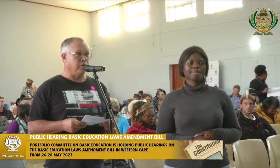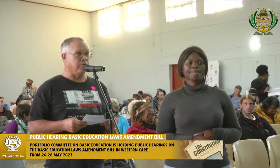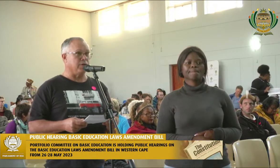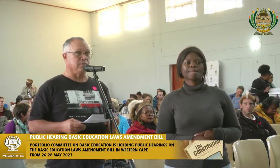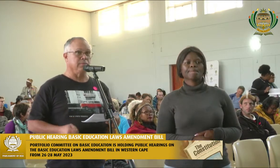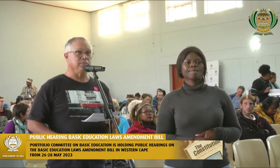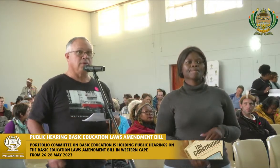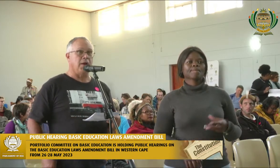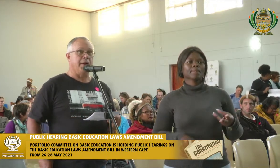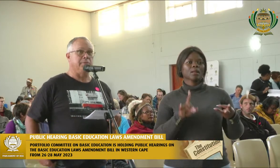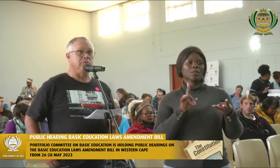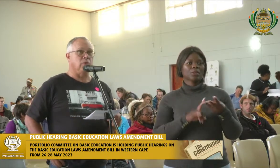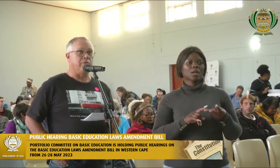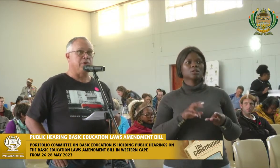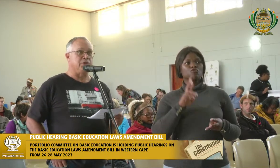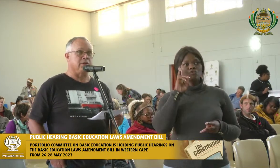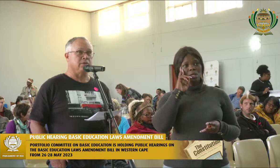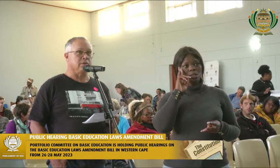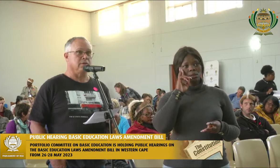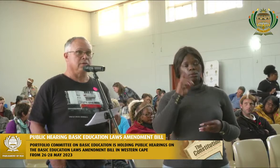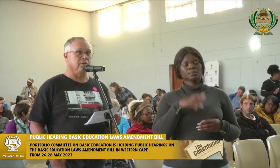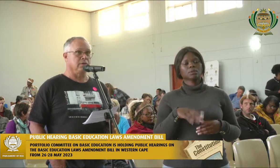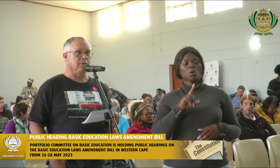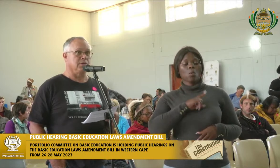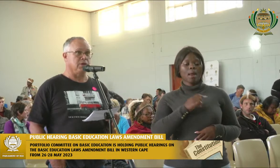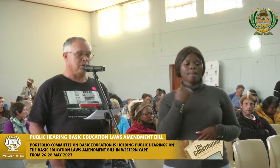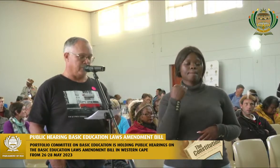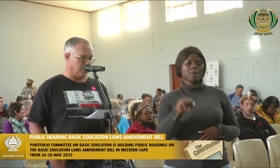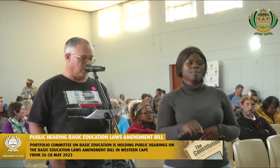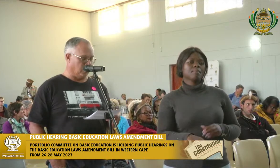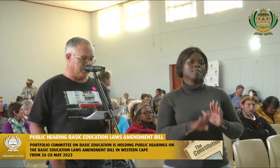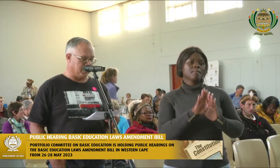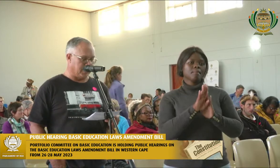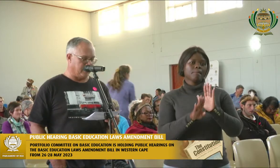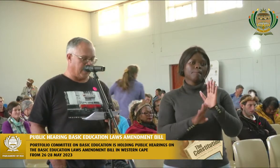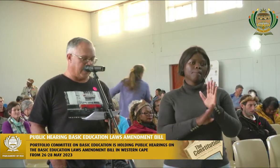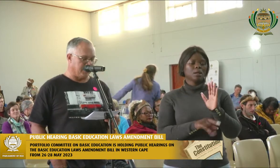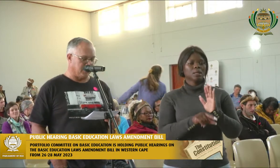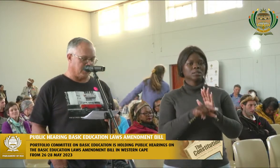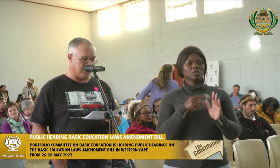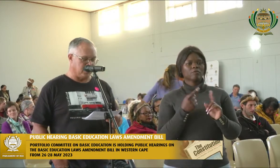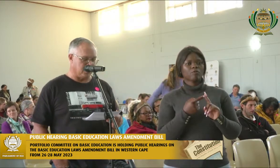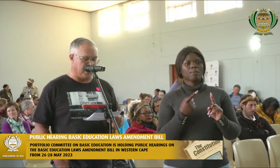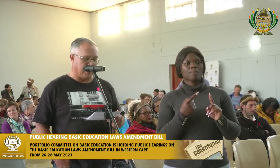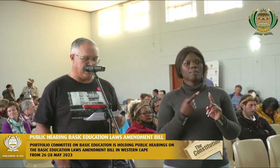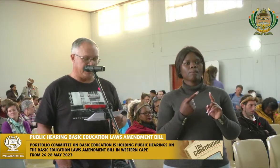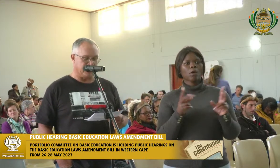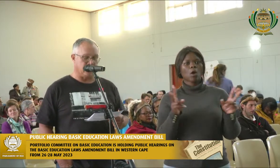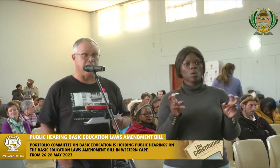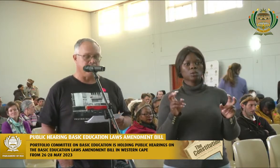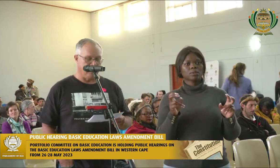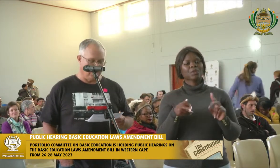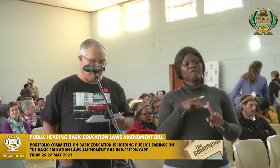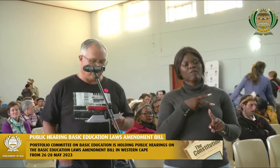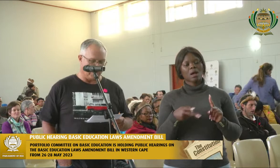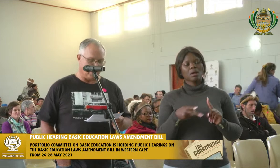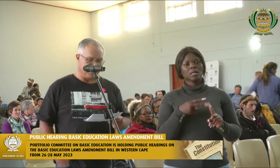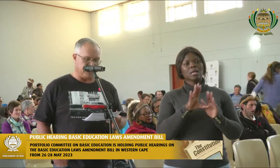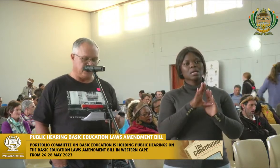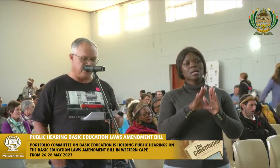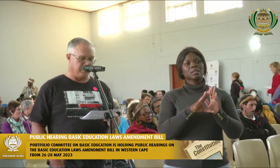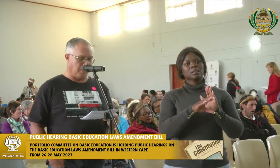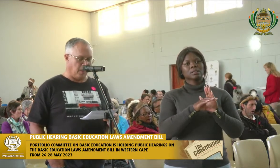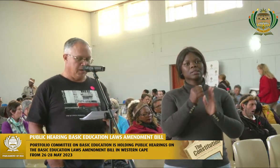The third reason why we reject the section of this clause is that it violates section 29.3 of